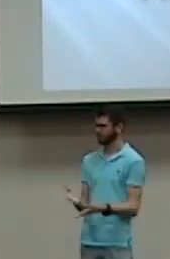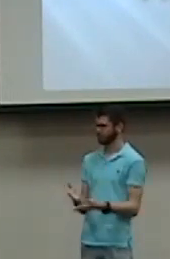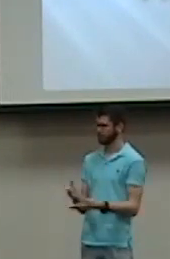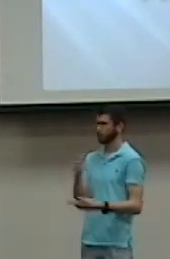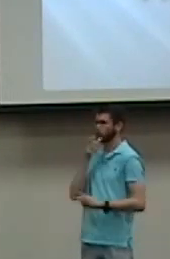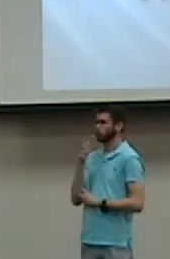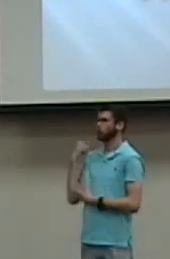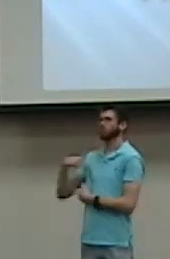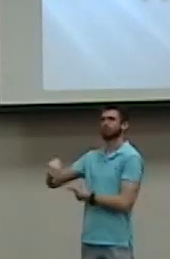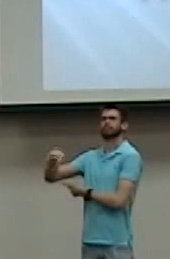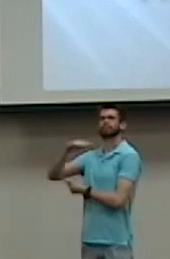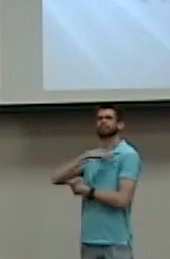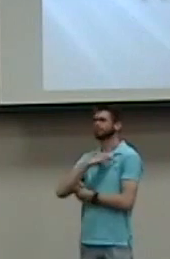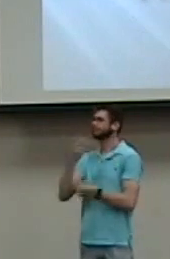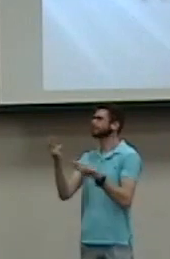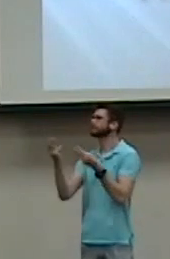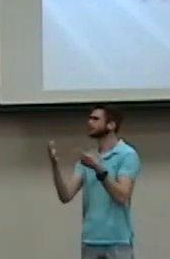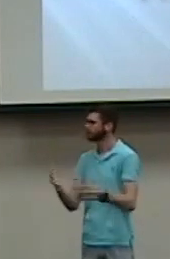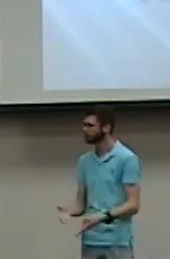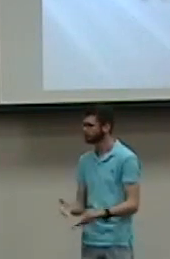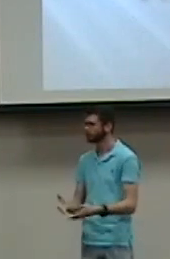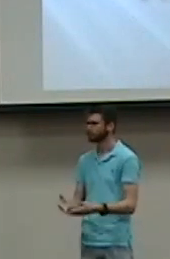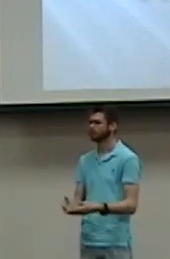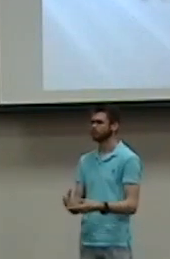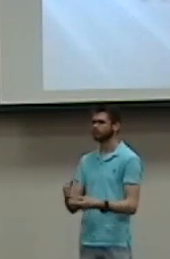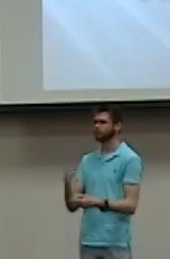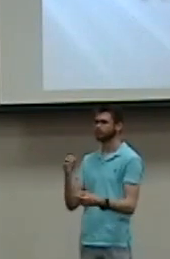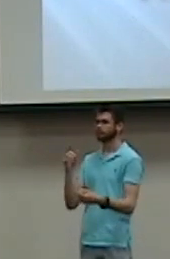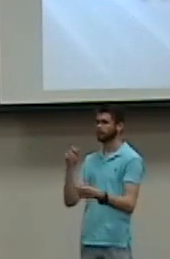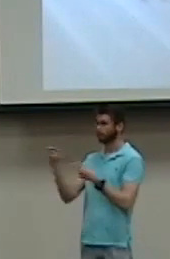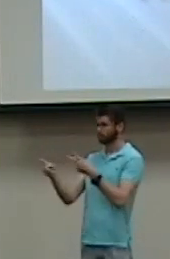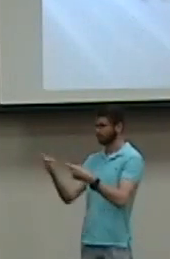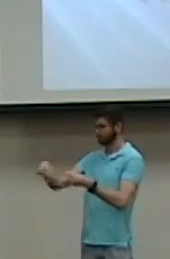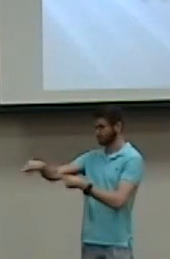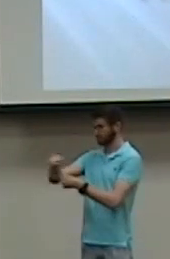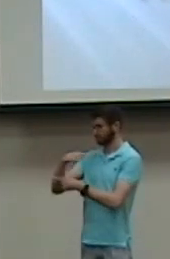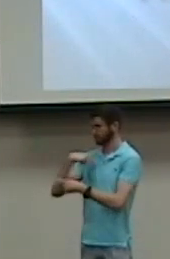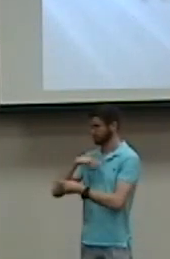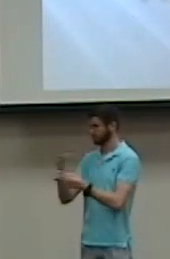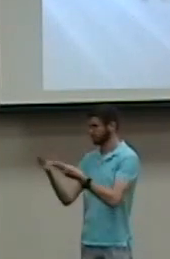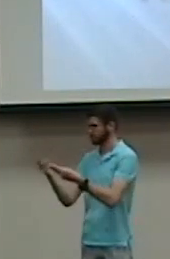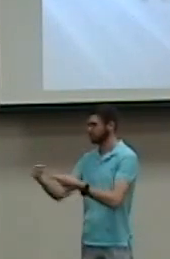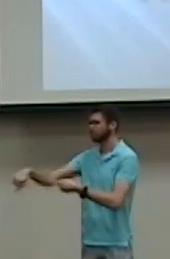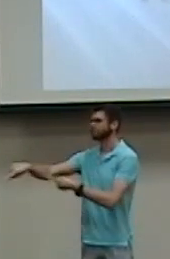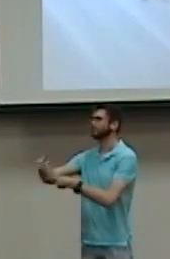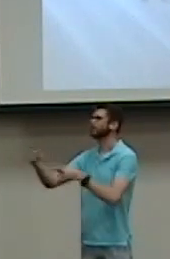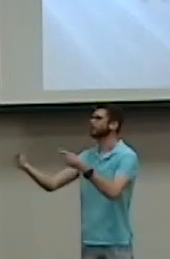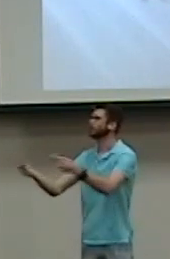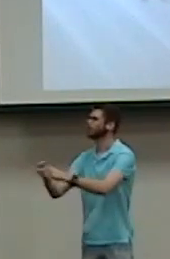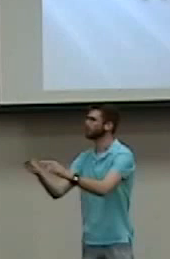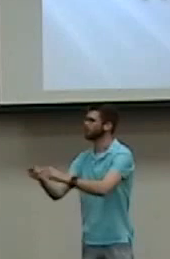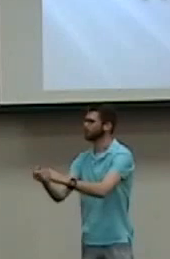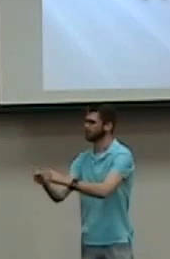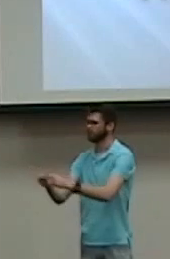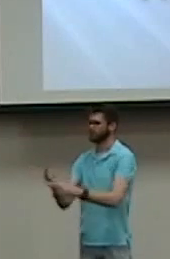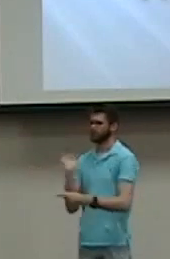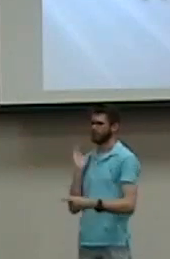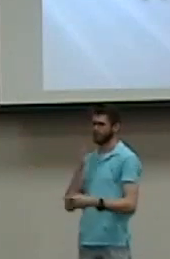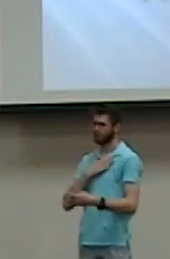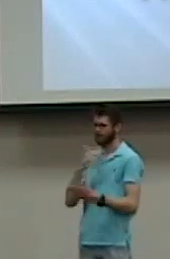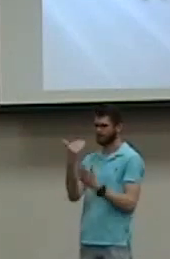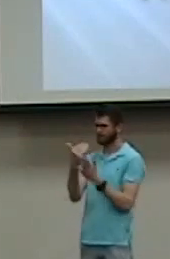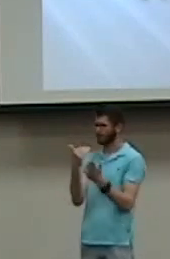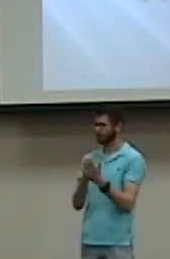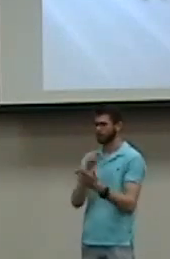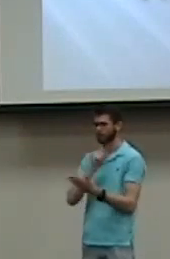and the people we're going to, the vast majority are hurting people. So this is a lesson that is all-encompassing. In